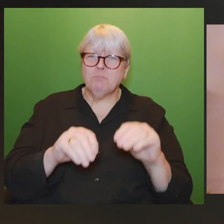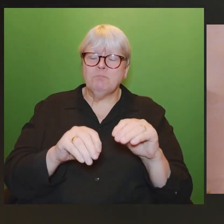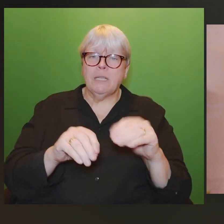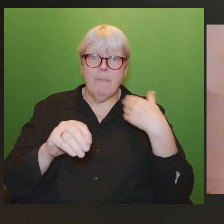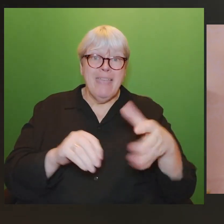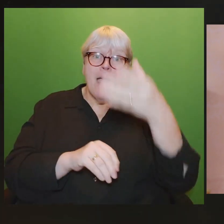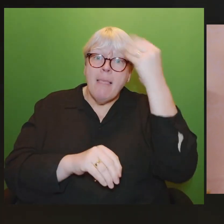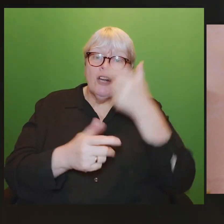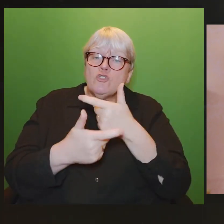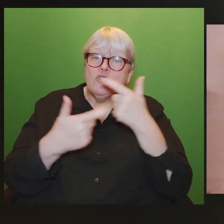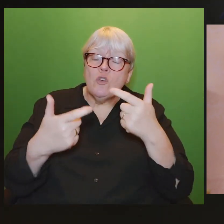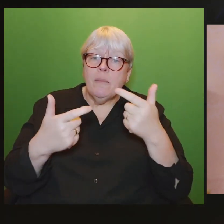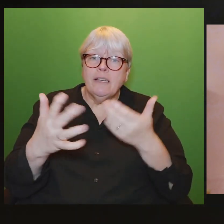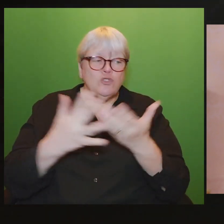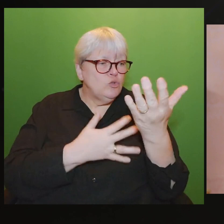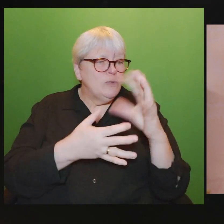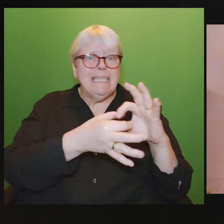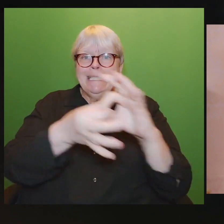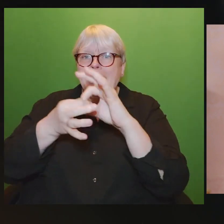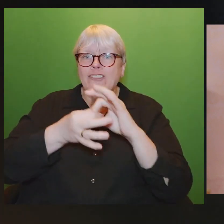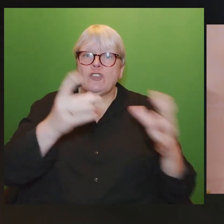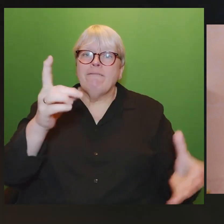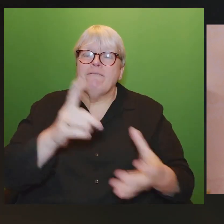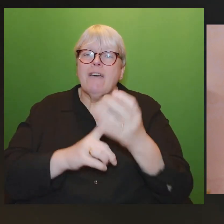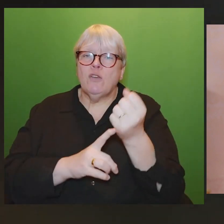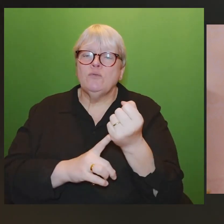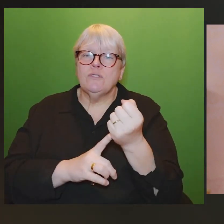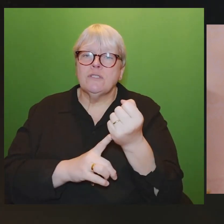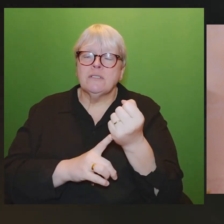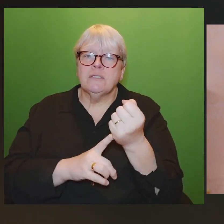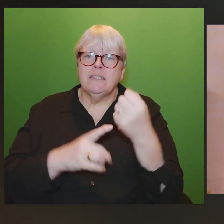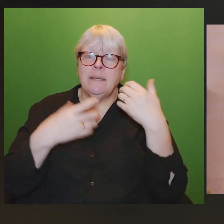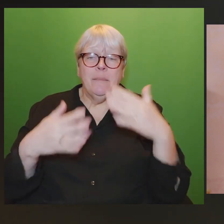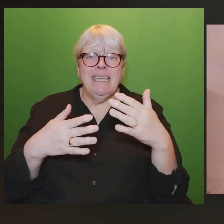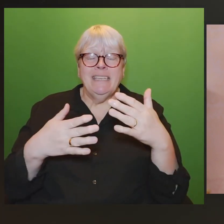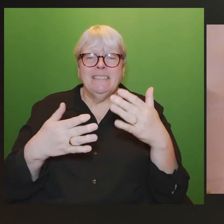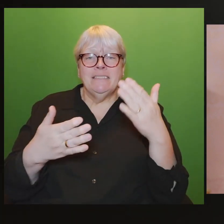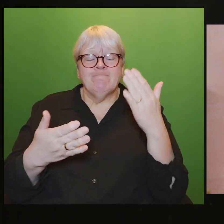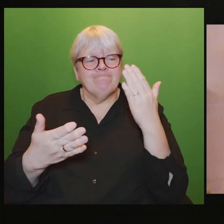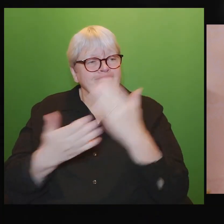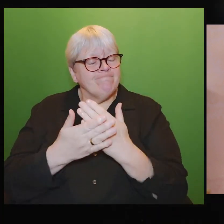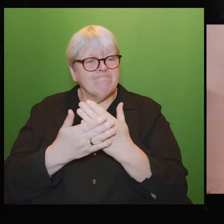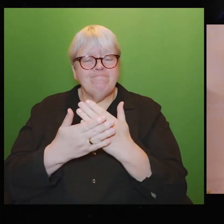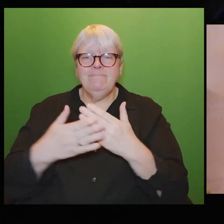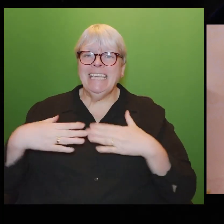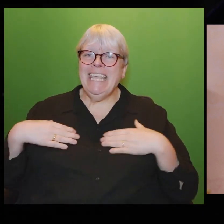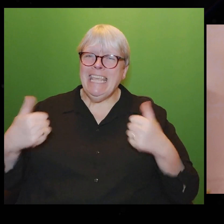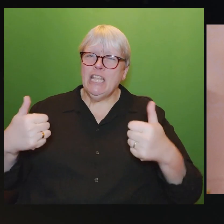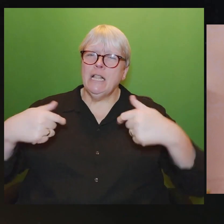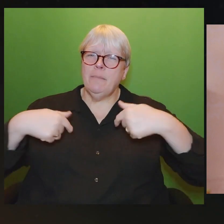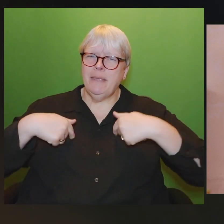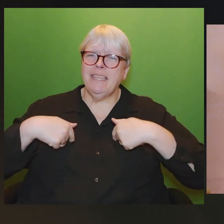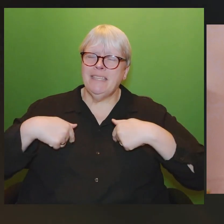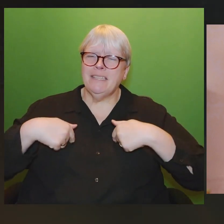a city where we nurture all of us and bring everyone together so that we can have a welcoming